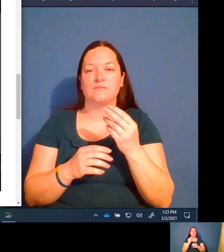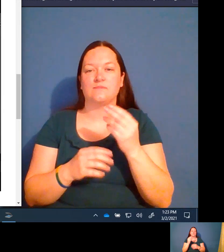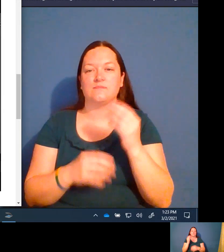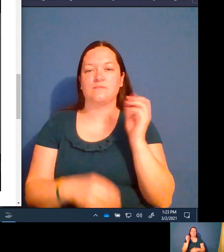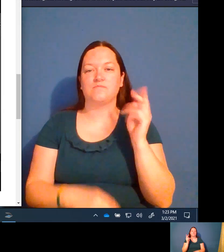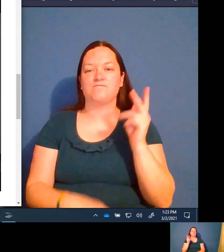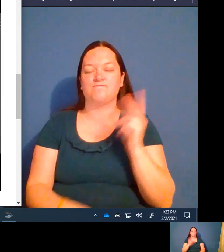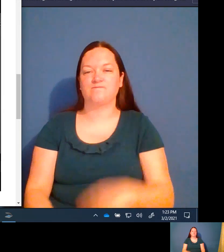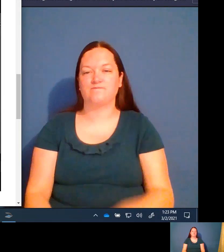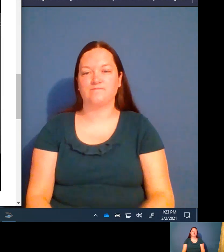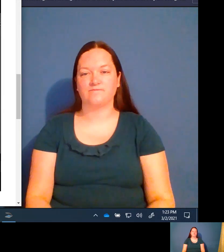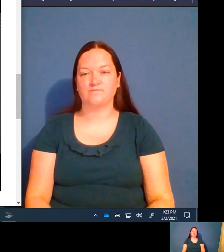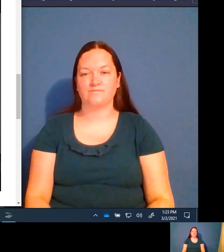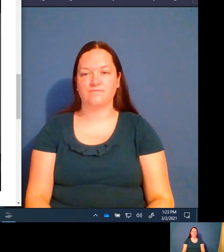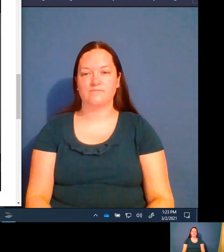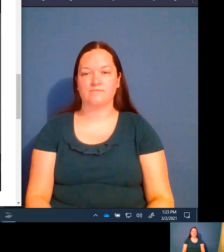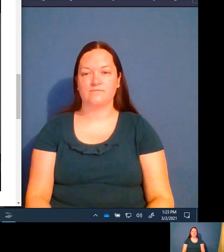Whoops. Yeah, that'll be it.